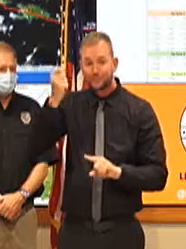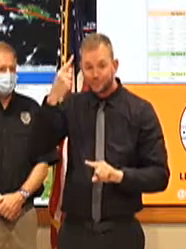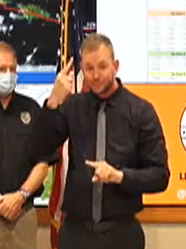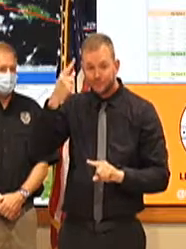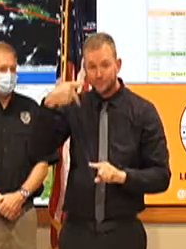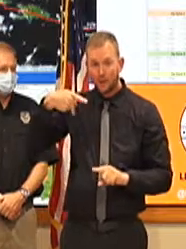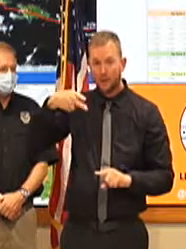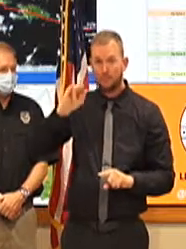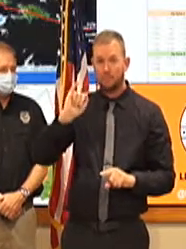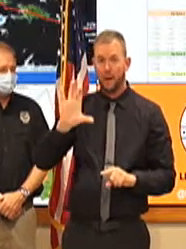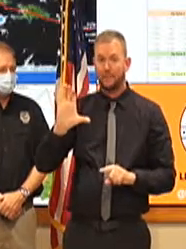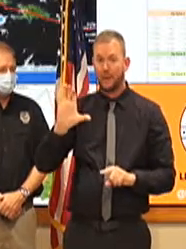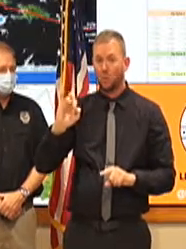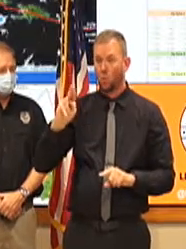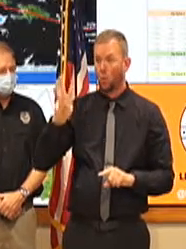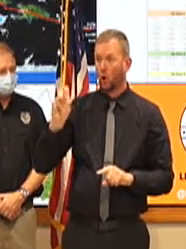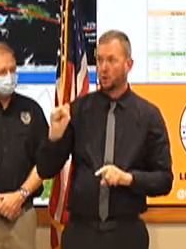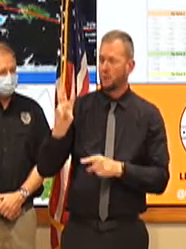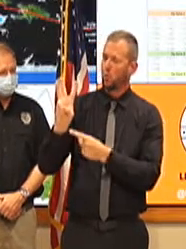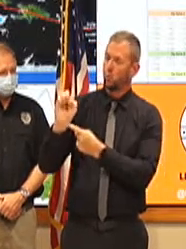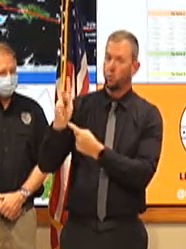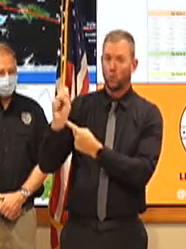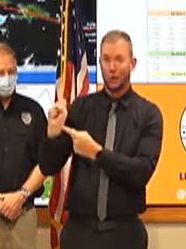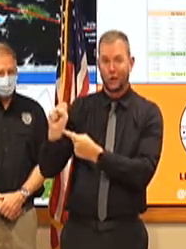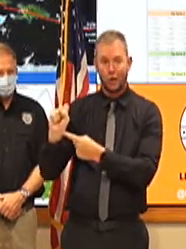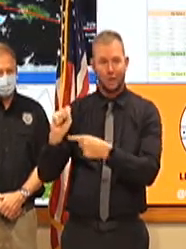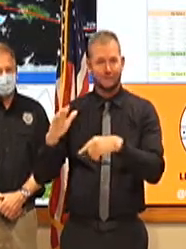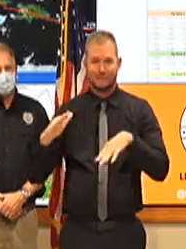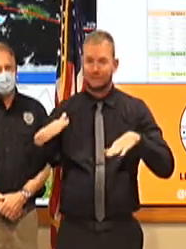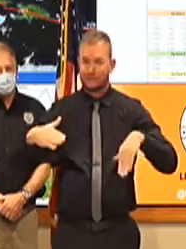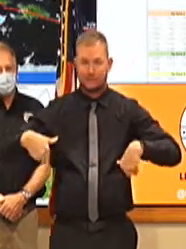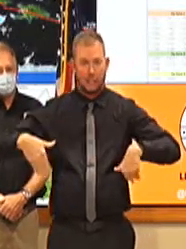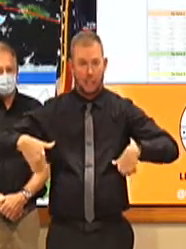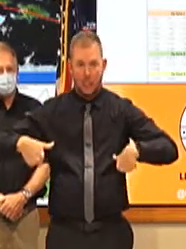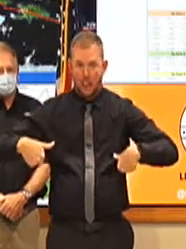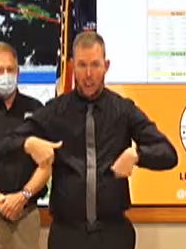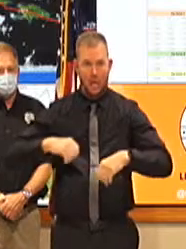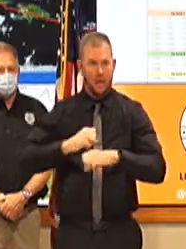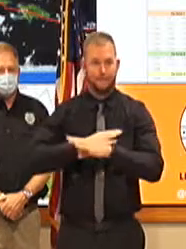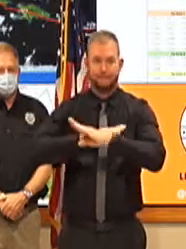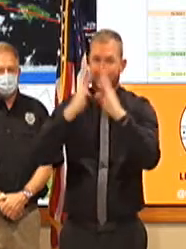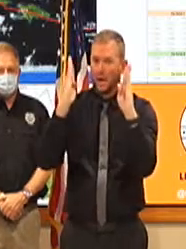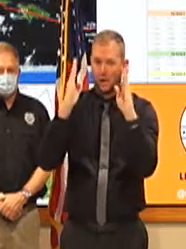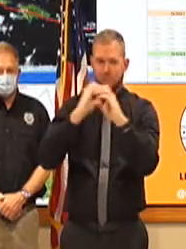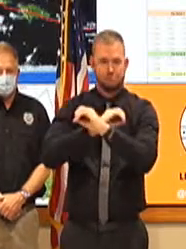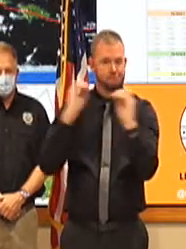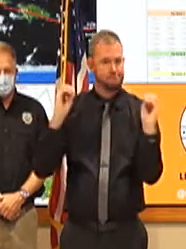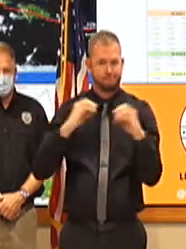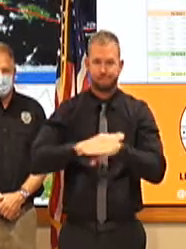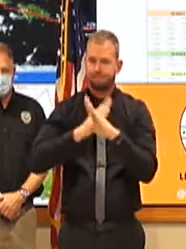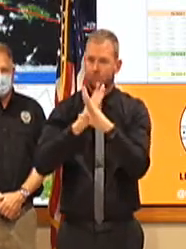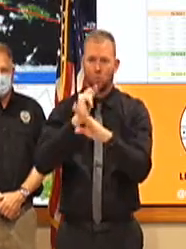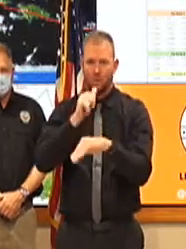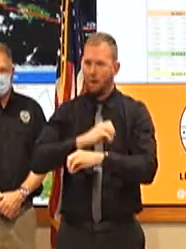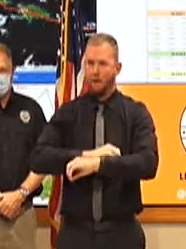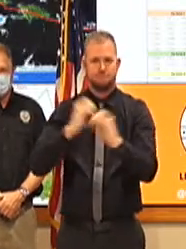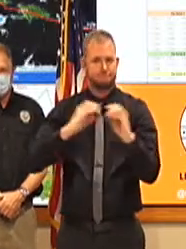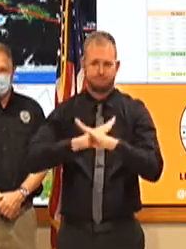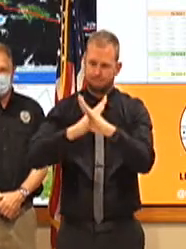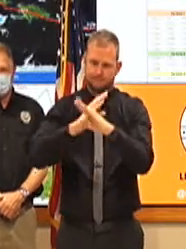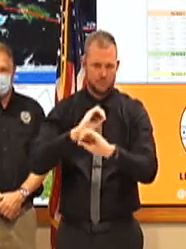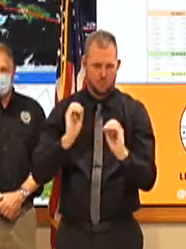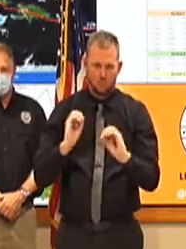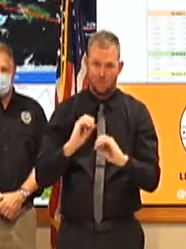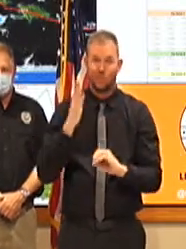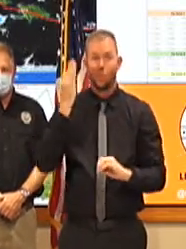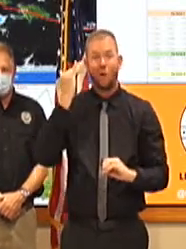out barricades because they too can be potential projectiles. But that doesn't mean that you shouldn't be very